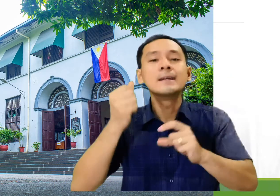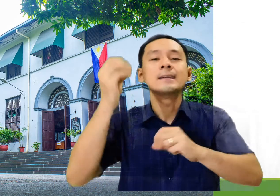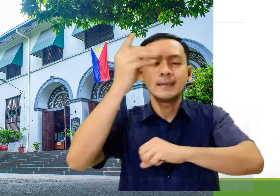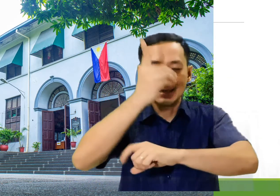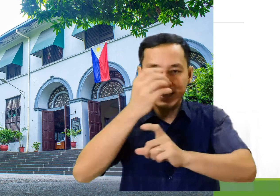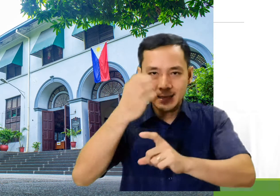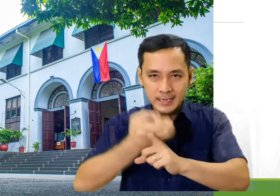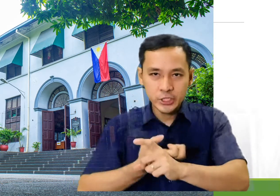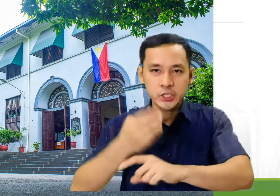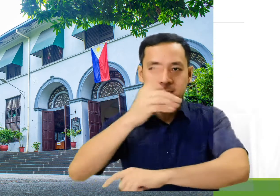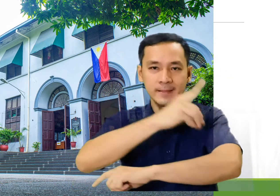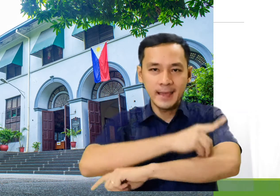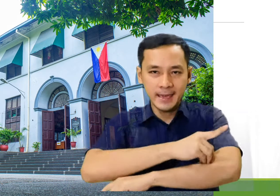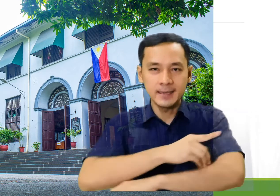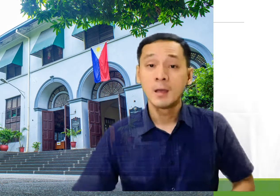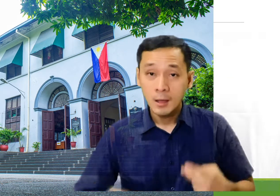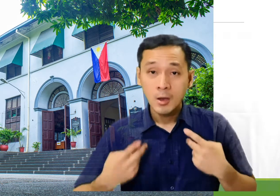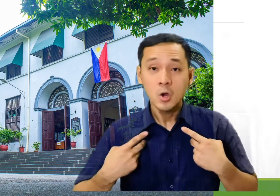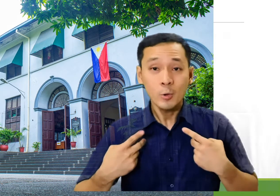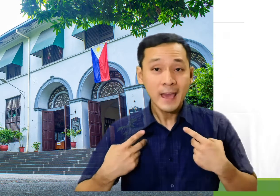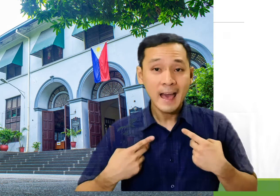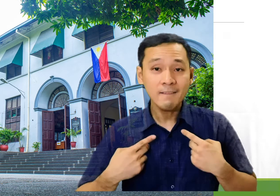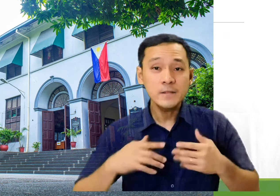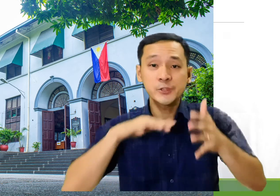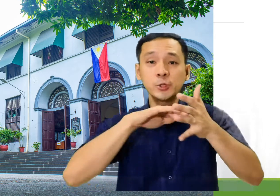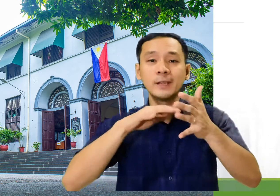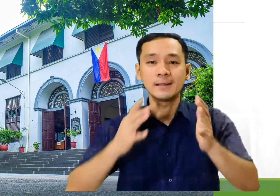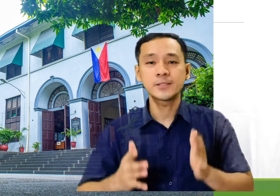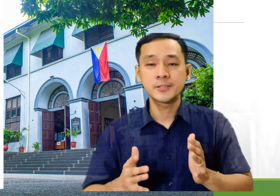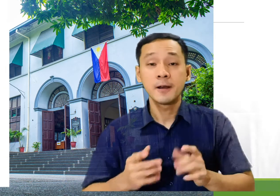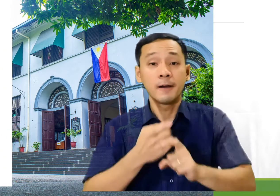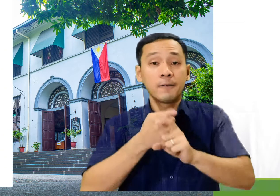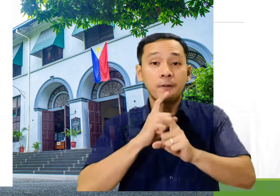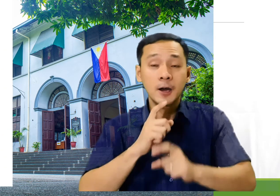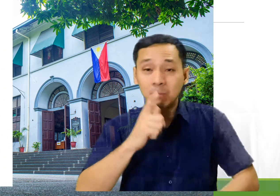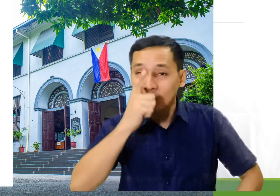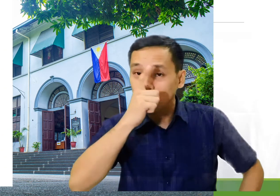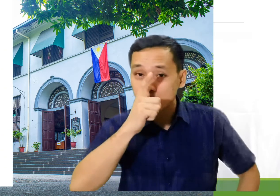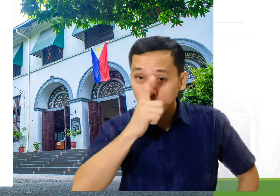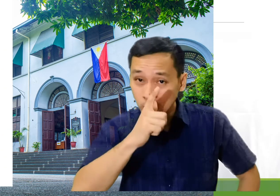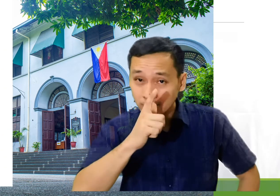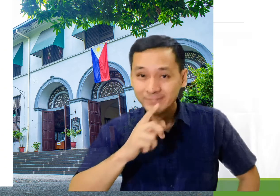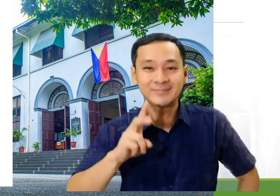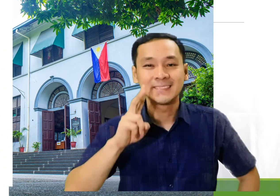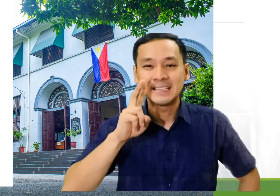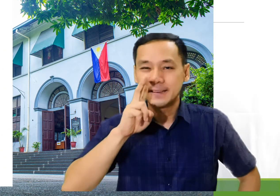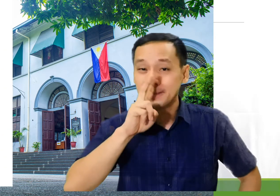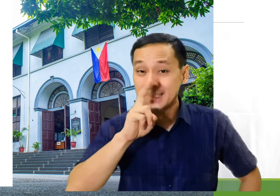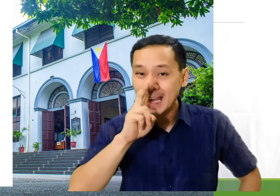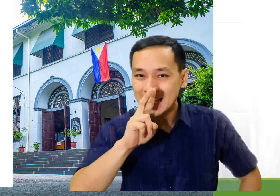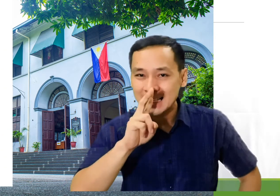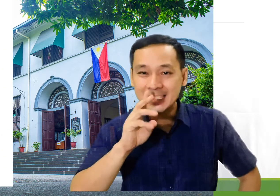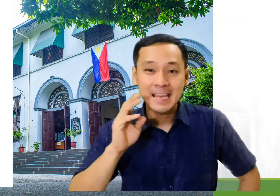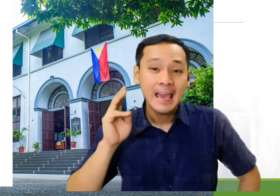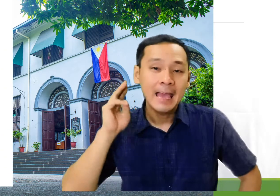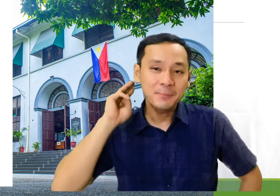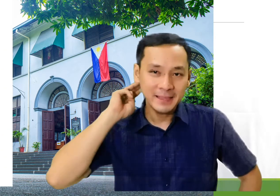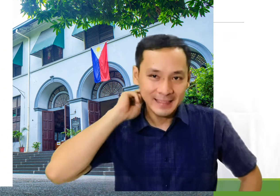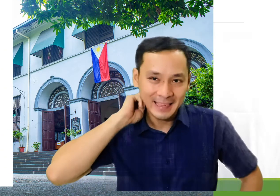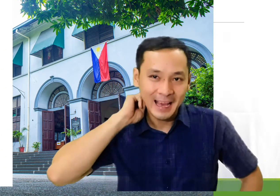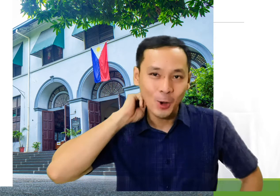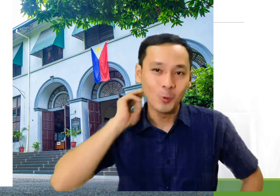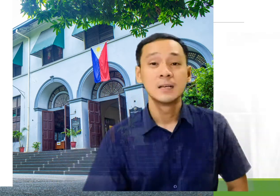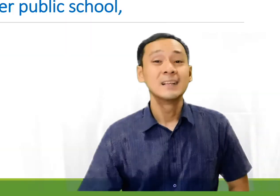solve each day. We have students from Luzon, Visayas,